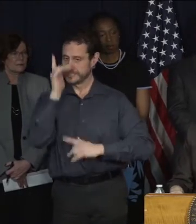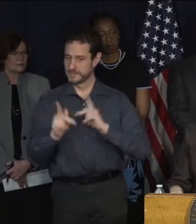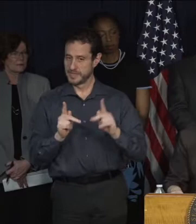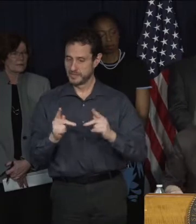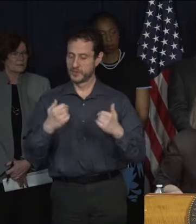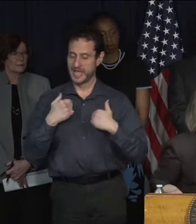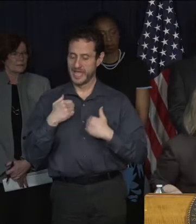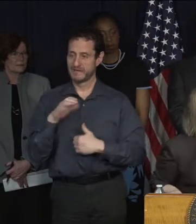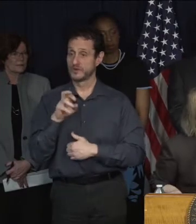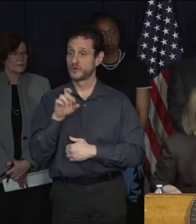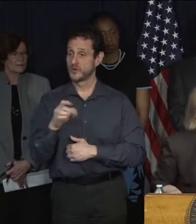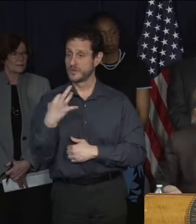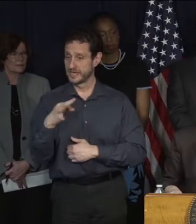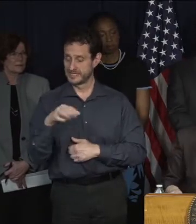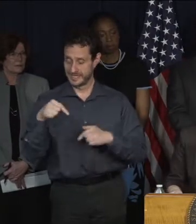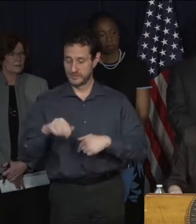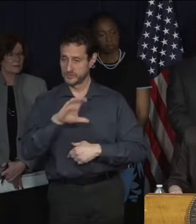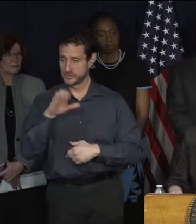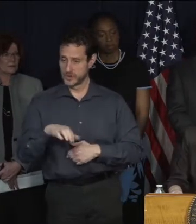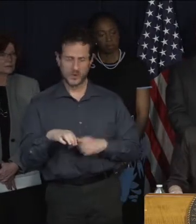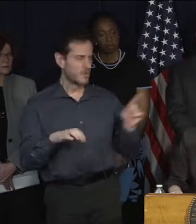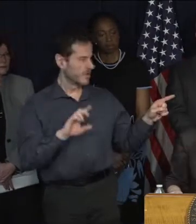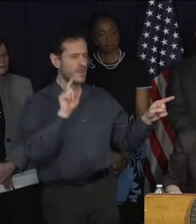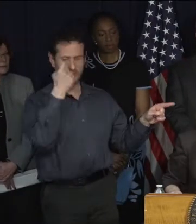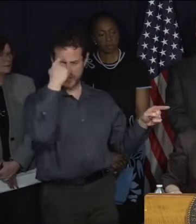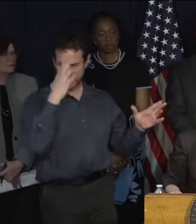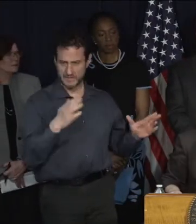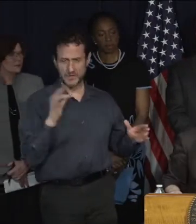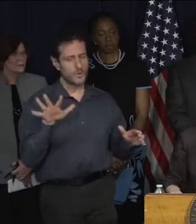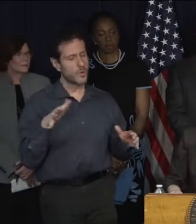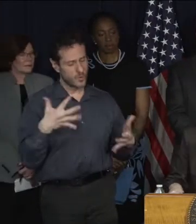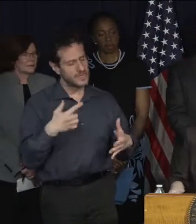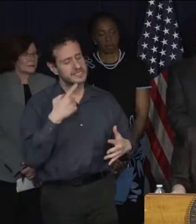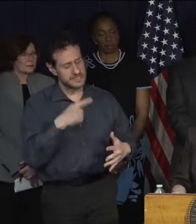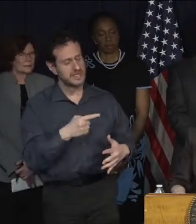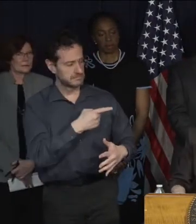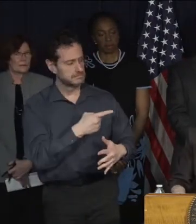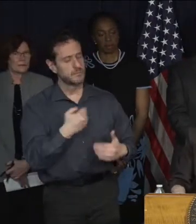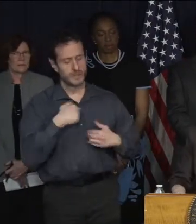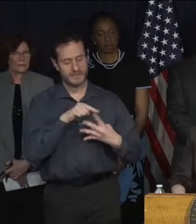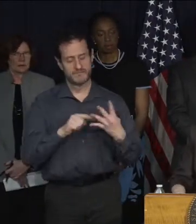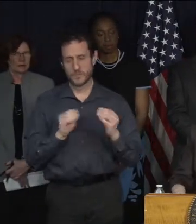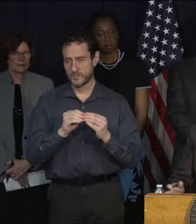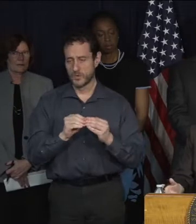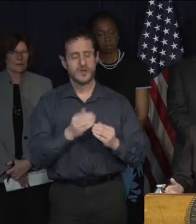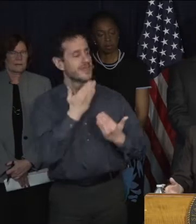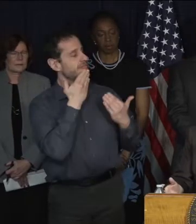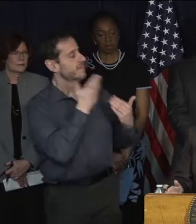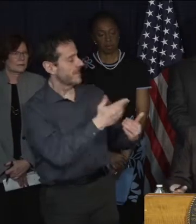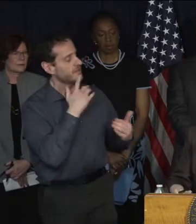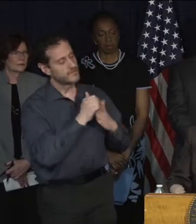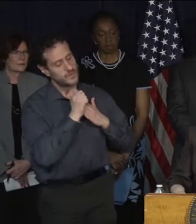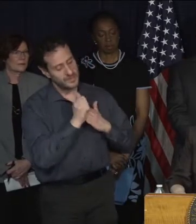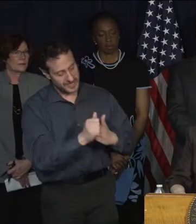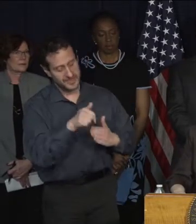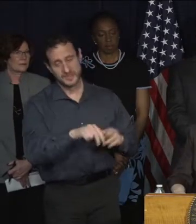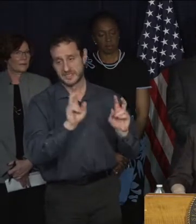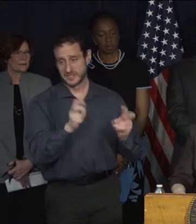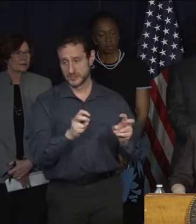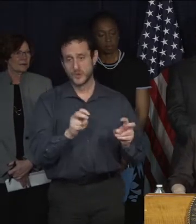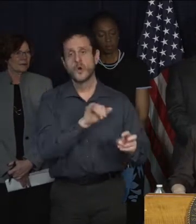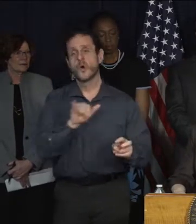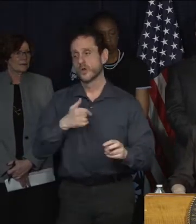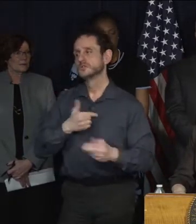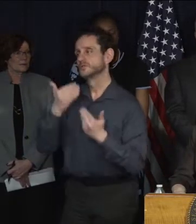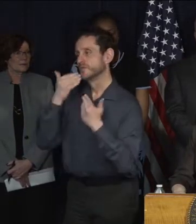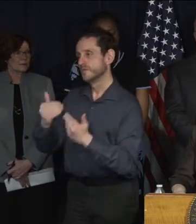Chicago. You heard the governor already reference this, and I want to thank him for his leadership on this issue, as I want to thank the mayor. So